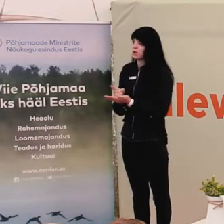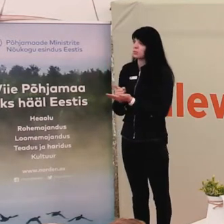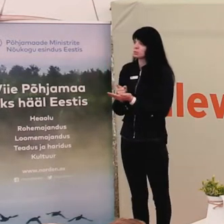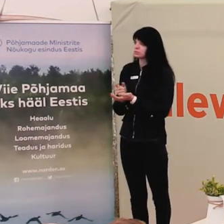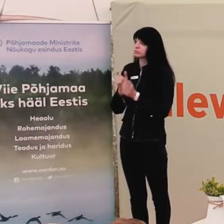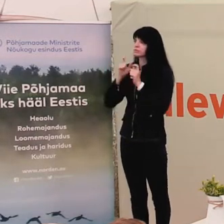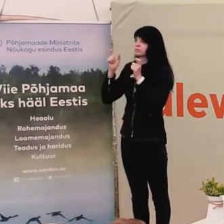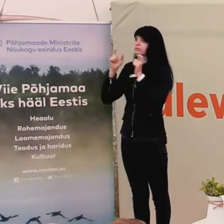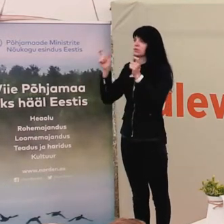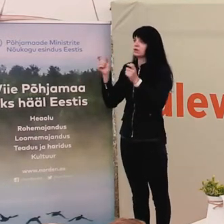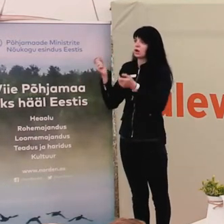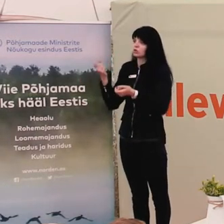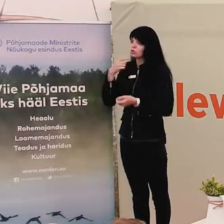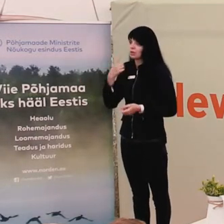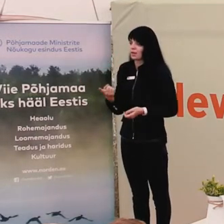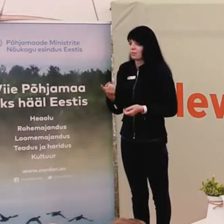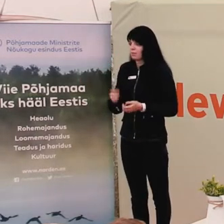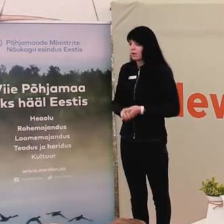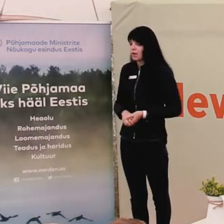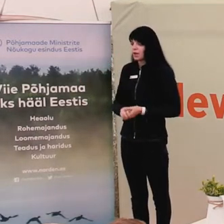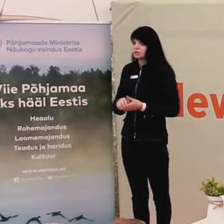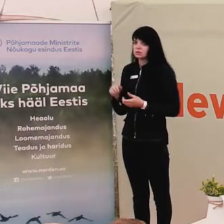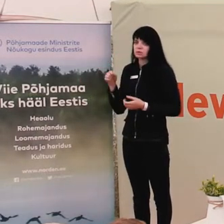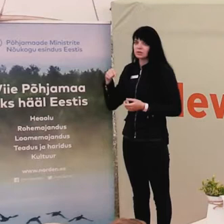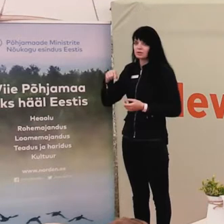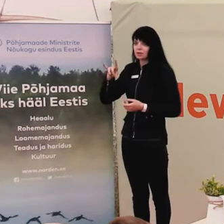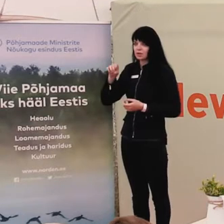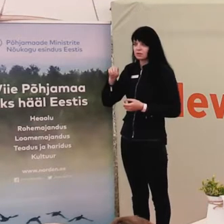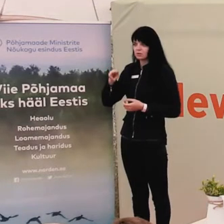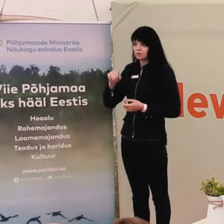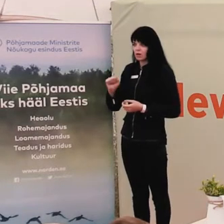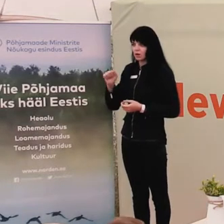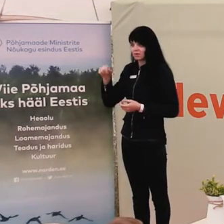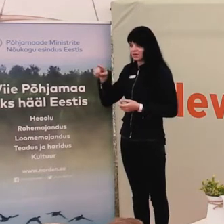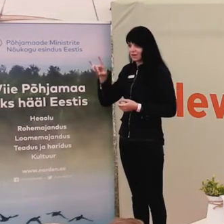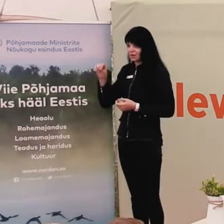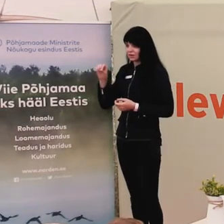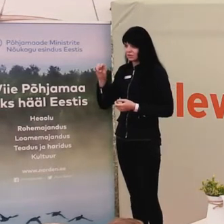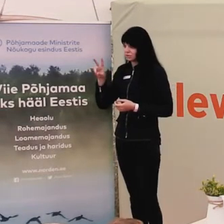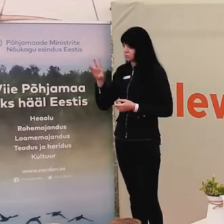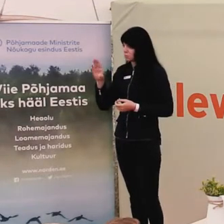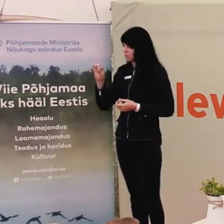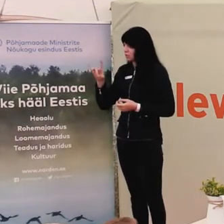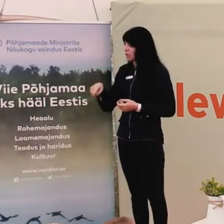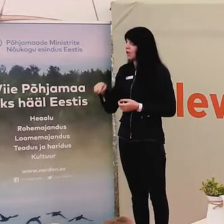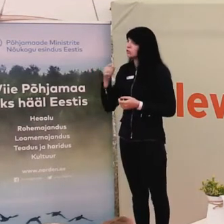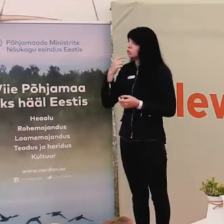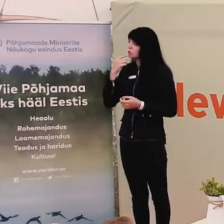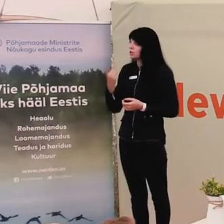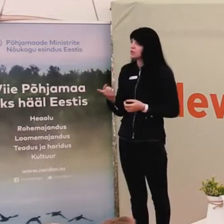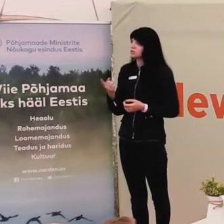everybody else. Greta Thunberg's example is really good. I think she has ignited. She's a child and she has a very strong